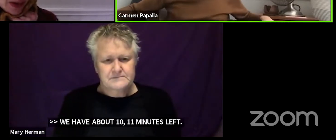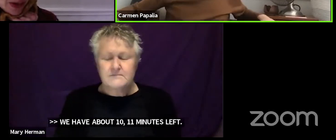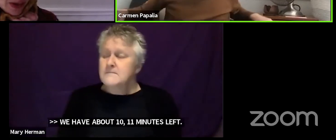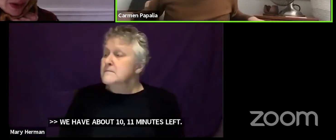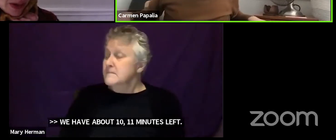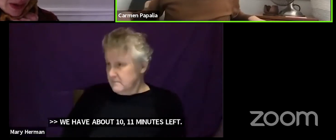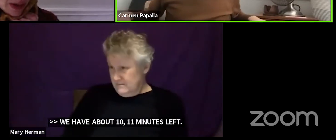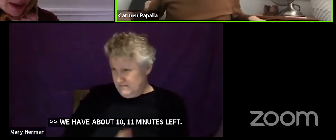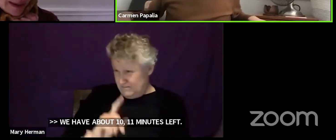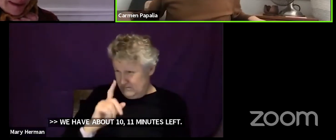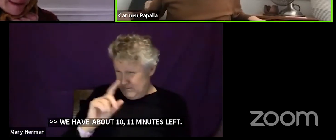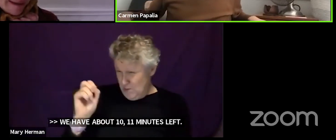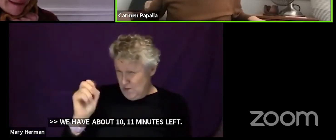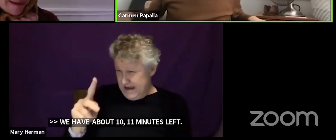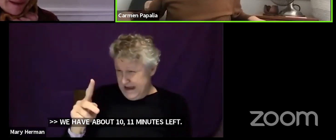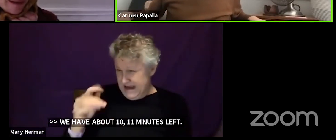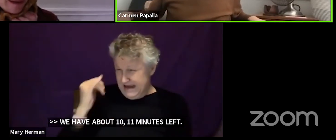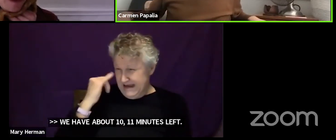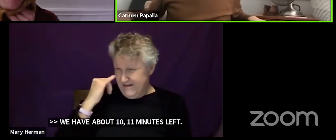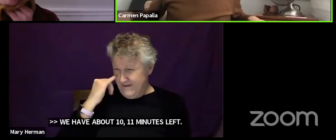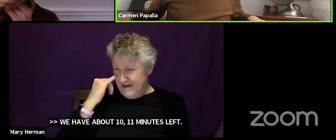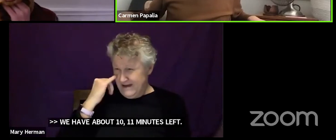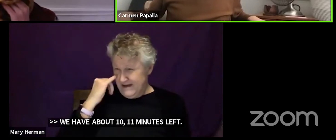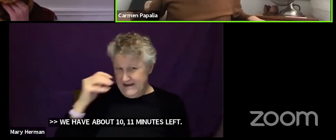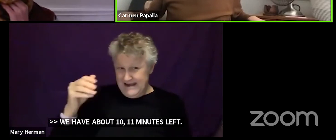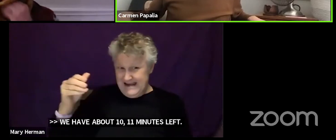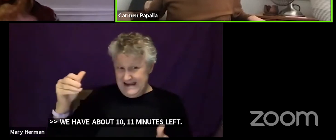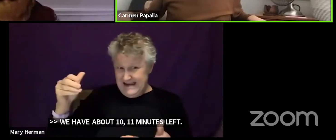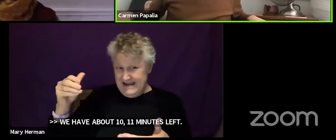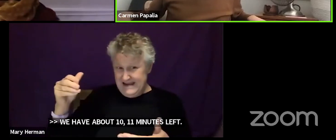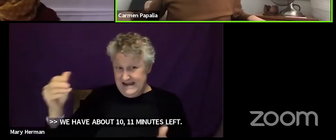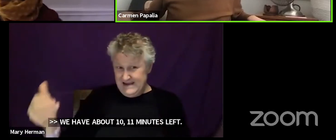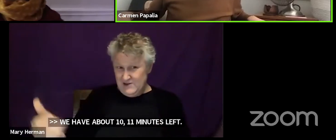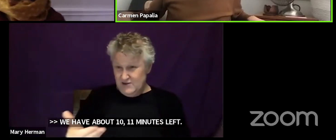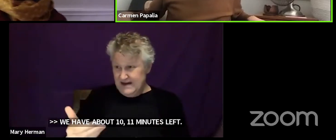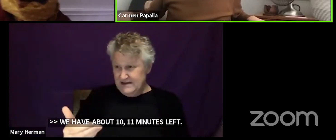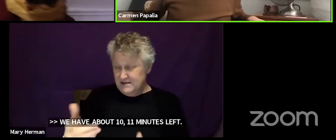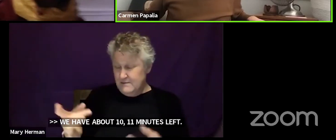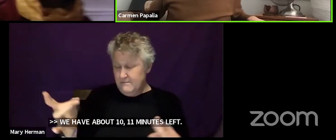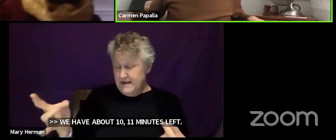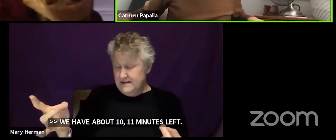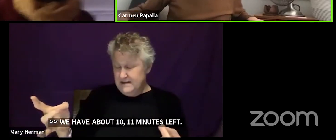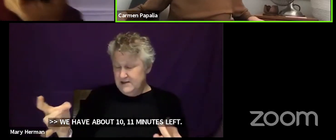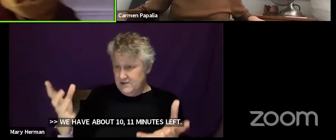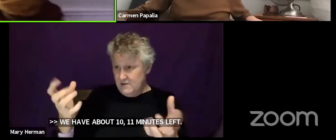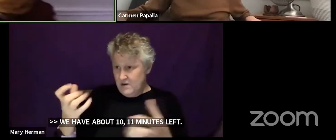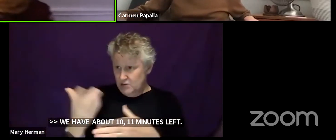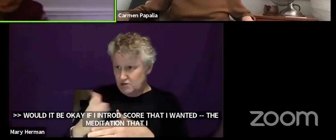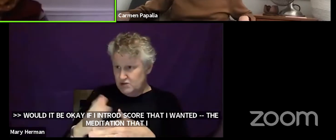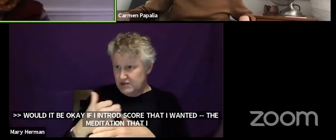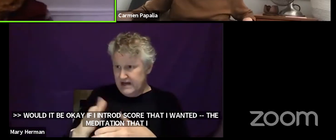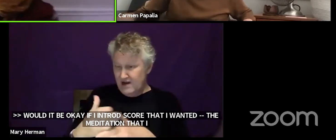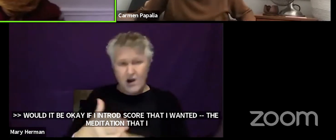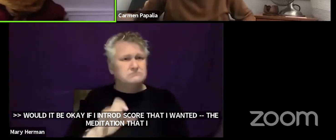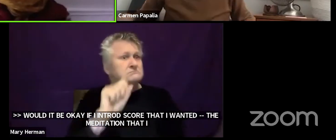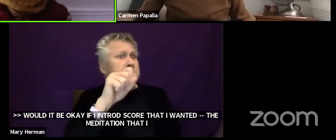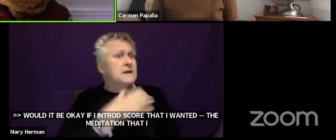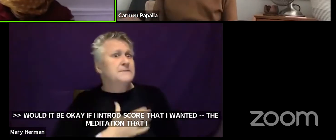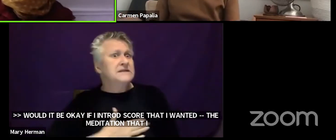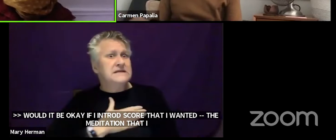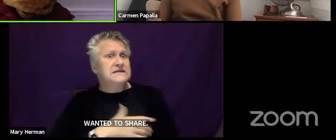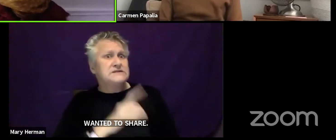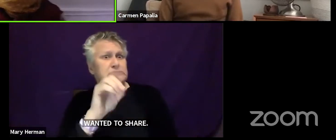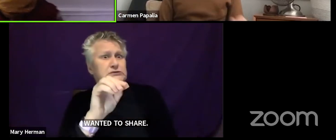Would it be okay if I introed the score that I want, the meditation that I wanted to share? Please do. Yeah. Please do. Okay,